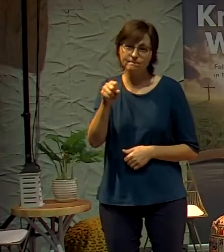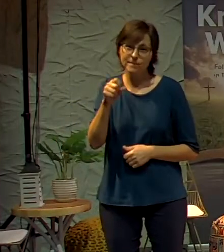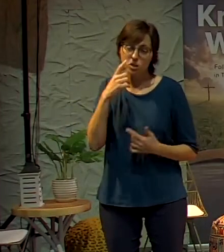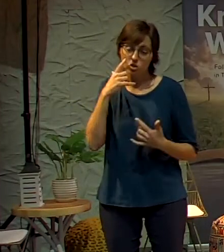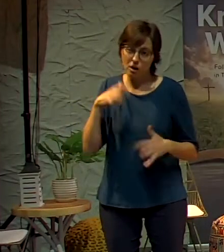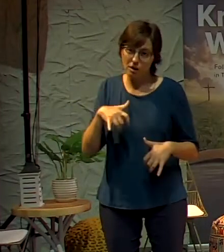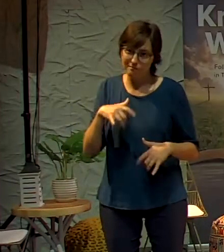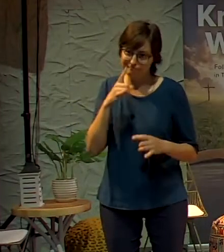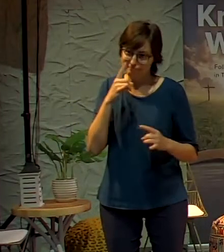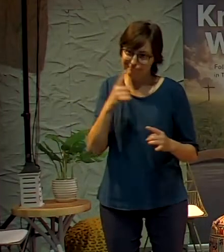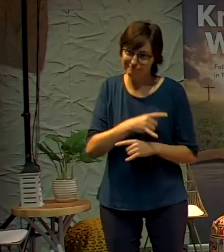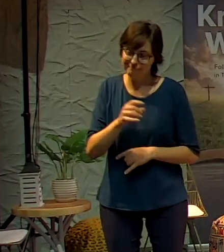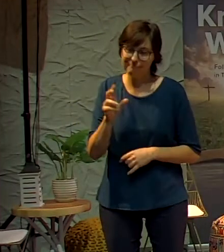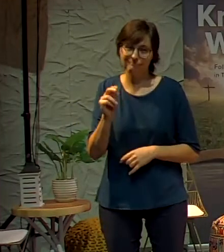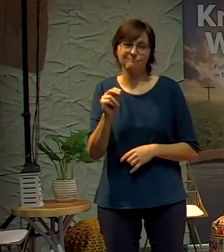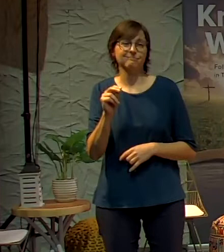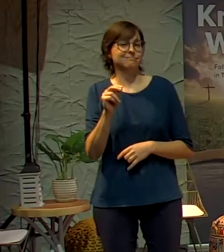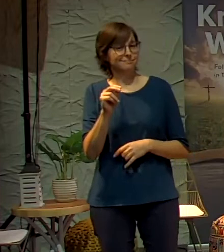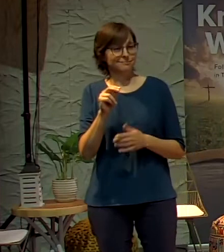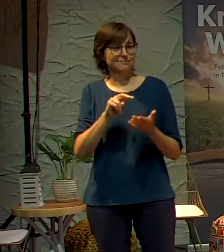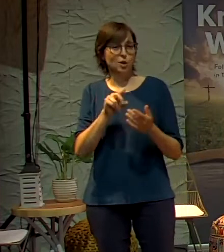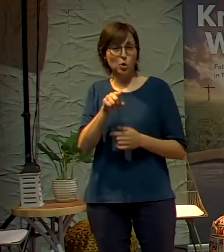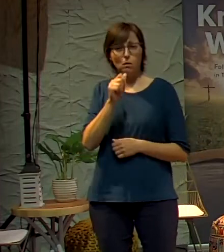that sarcastically, because no one's immune.